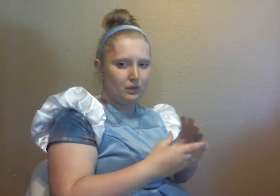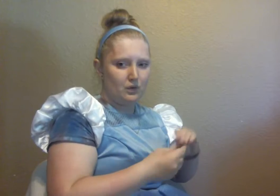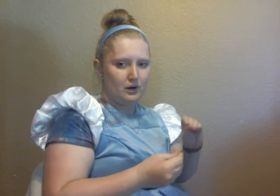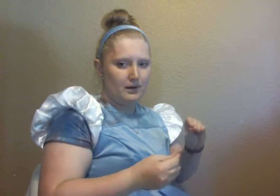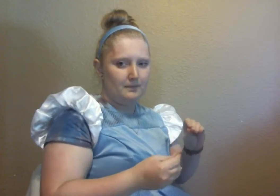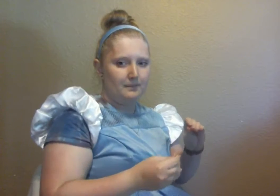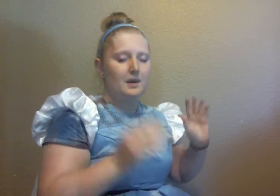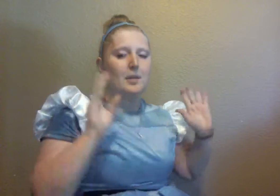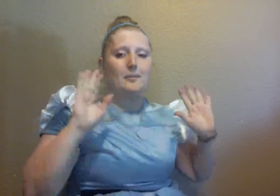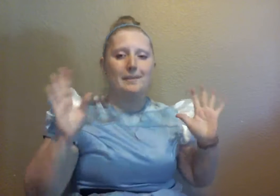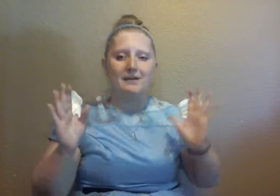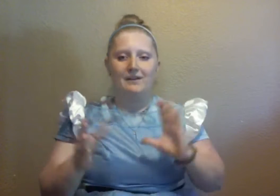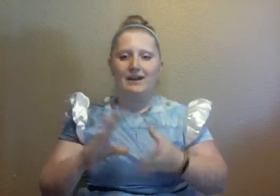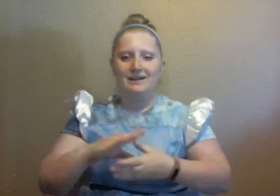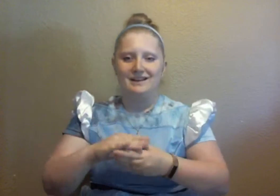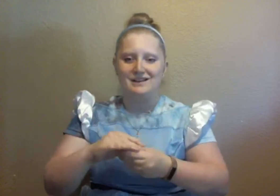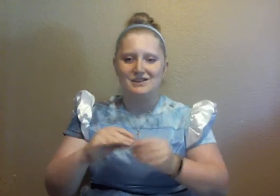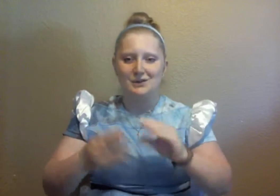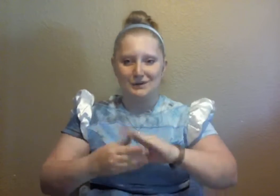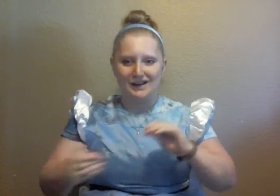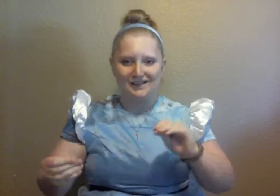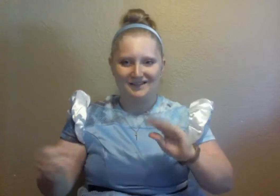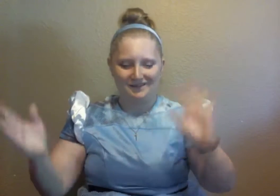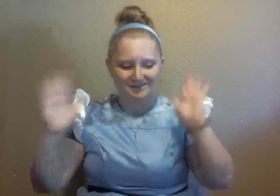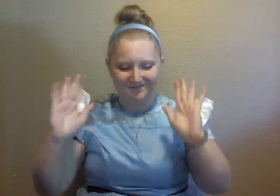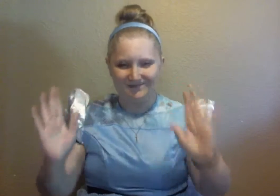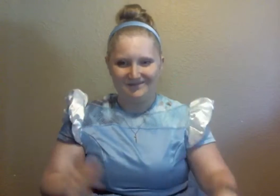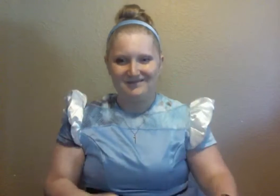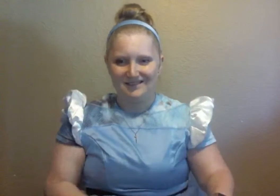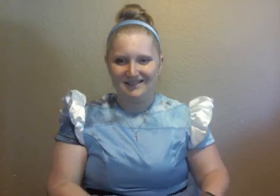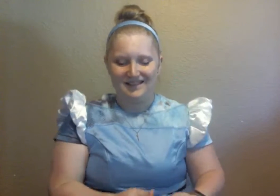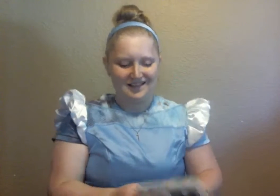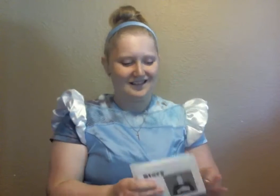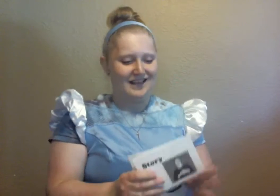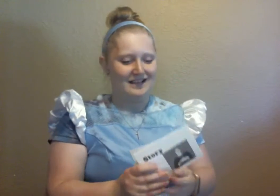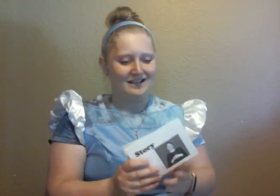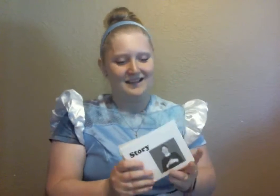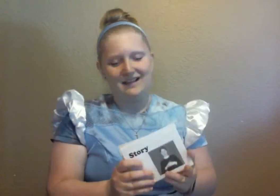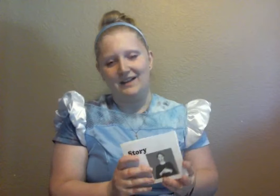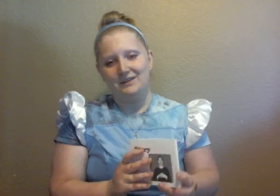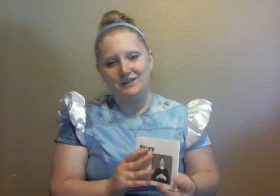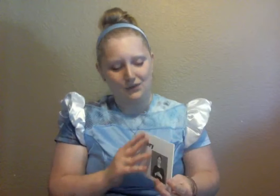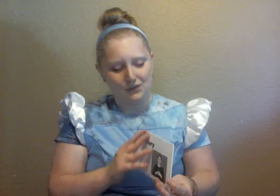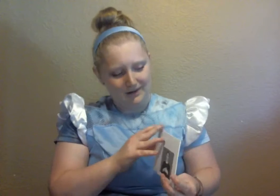Story. Perfect. Story. That's the sign for story.